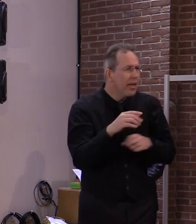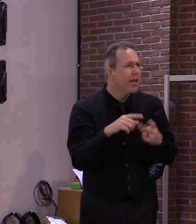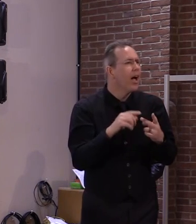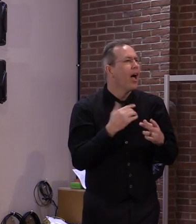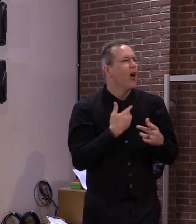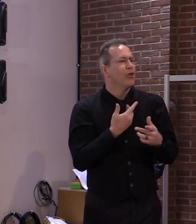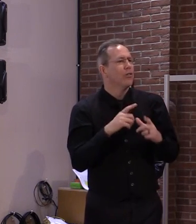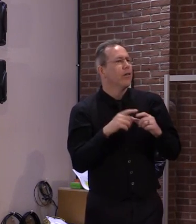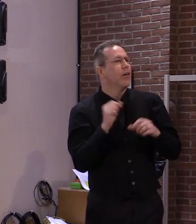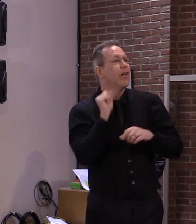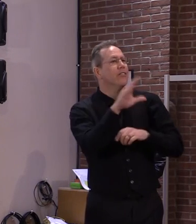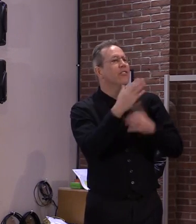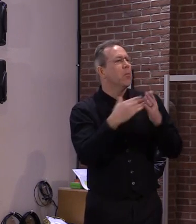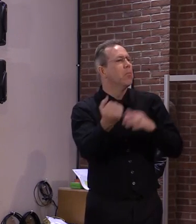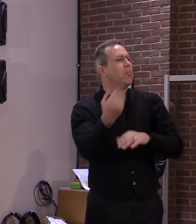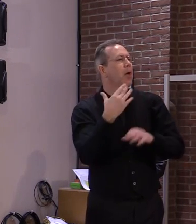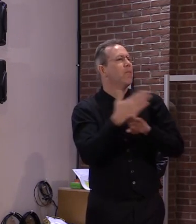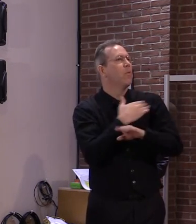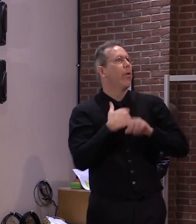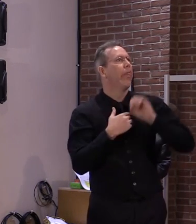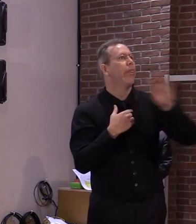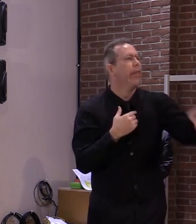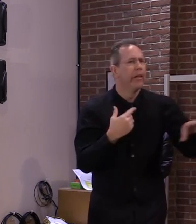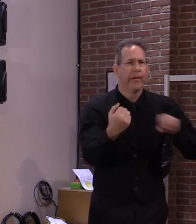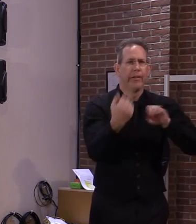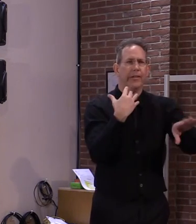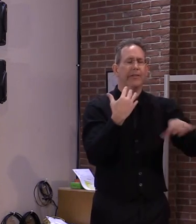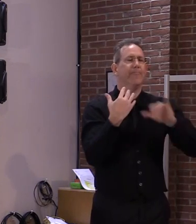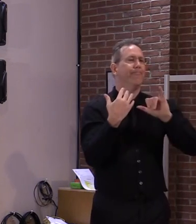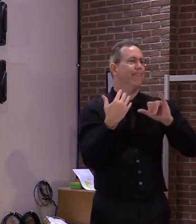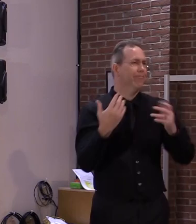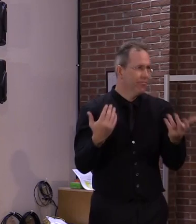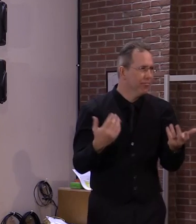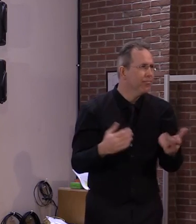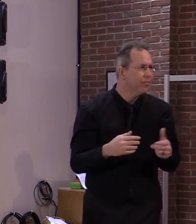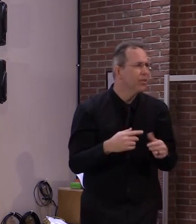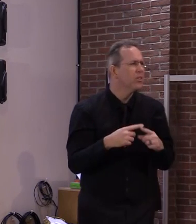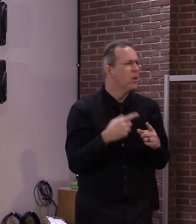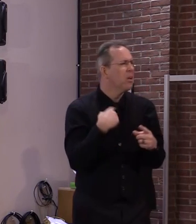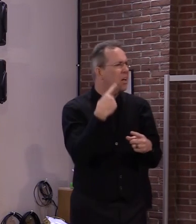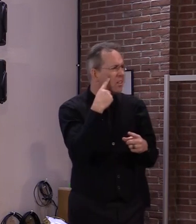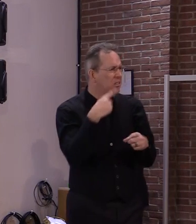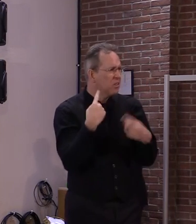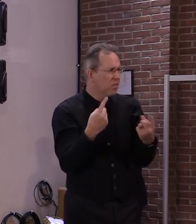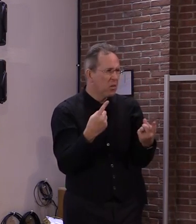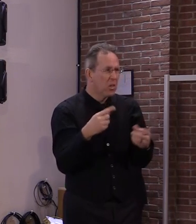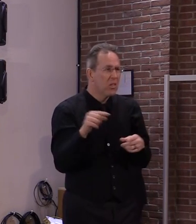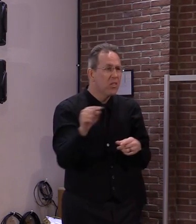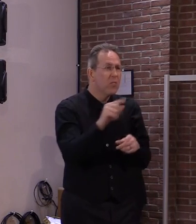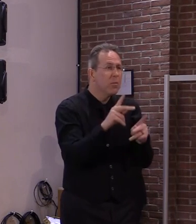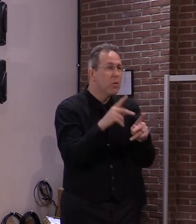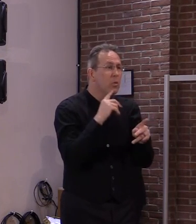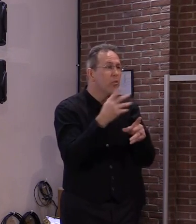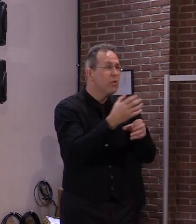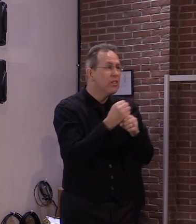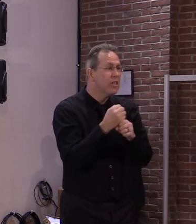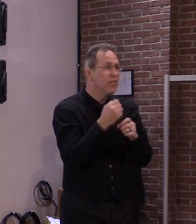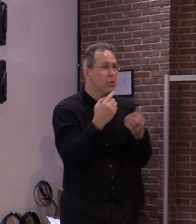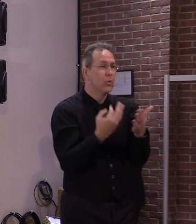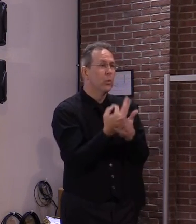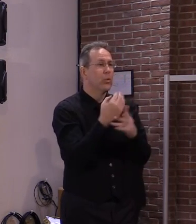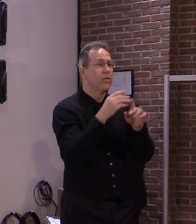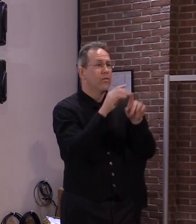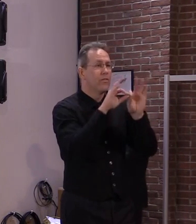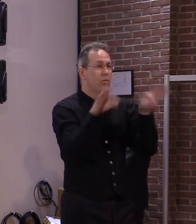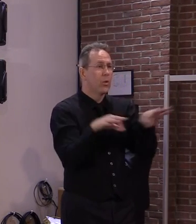But, you know, they were received, I believe, some point last week for folks. So for folks to, you know,